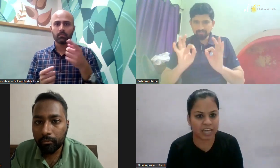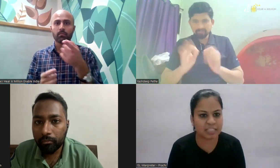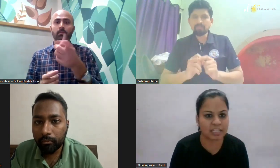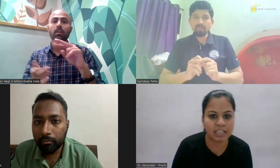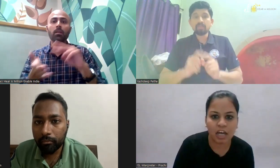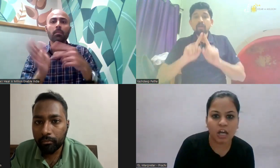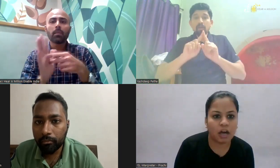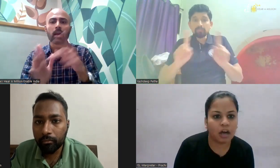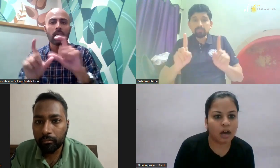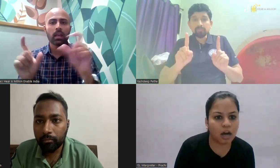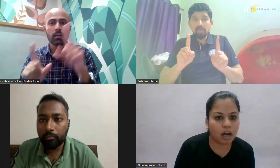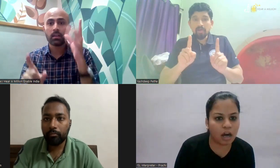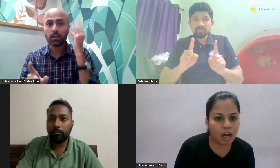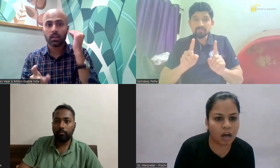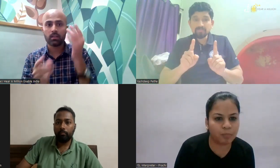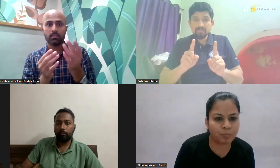driving license.